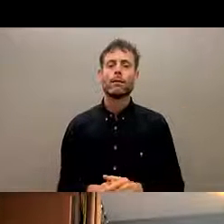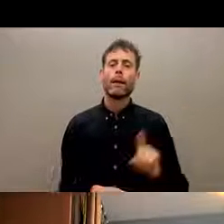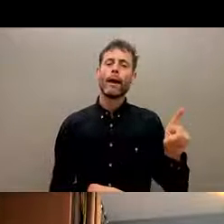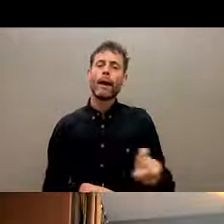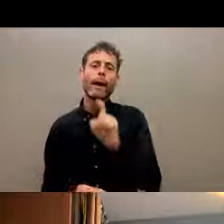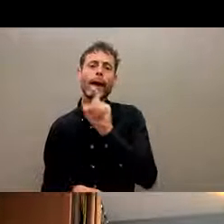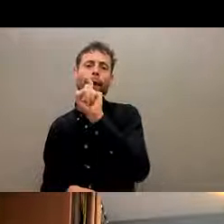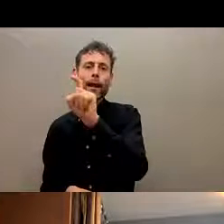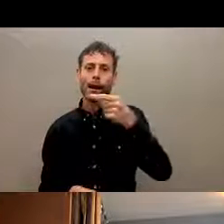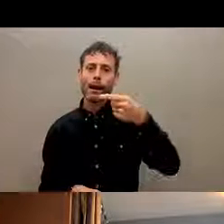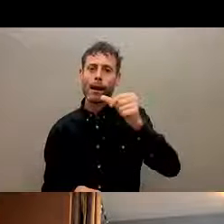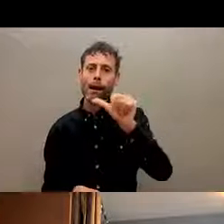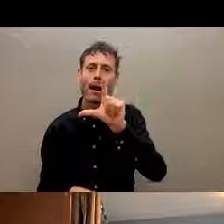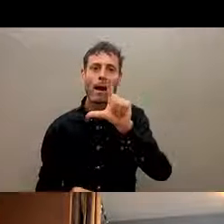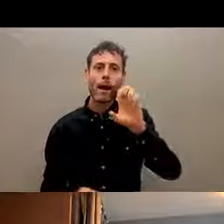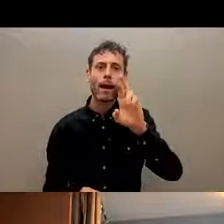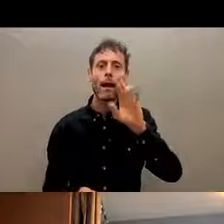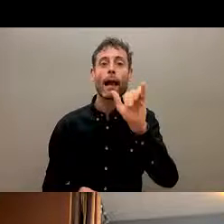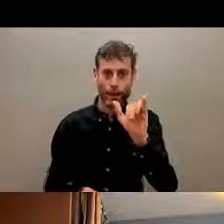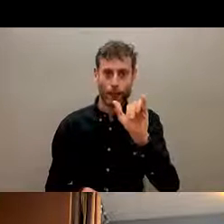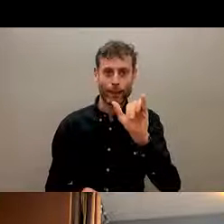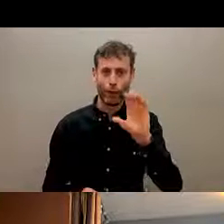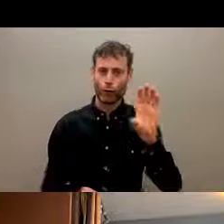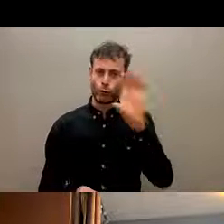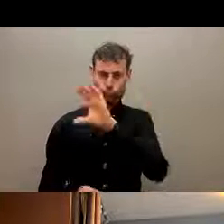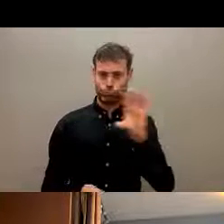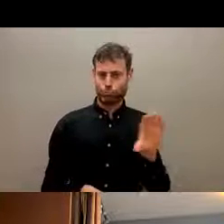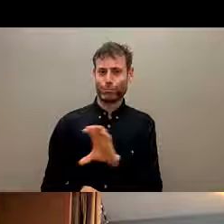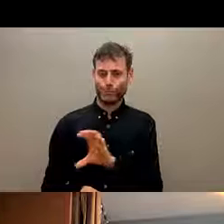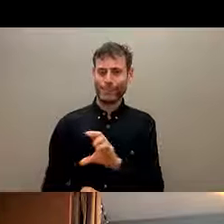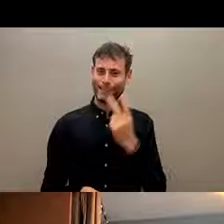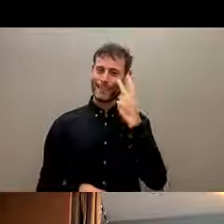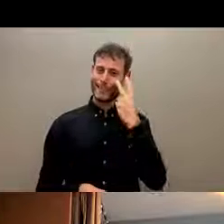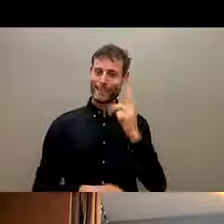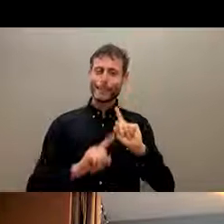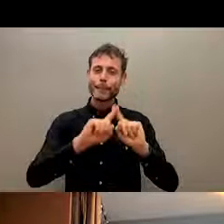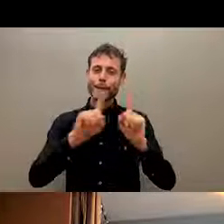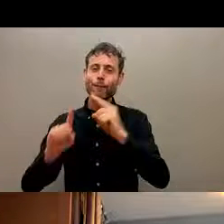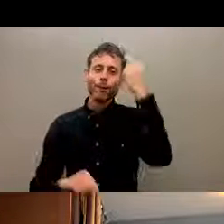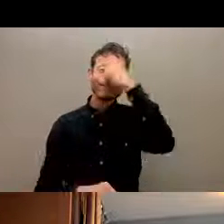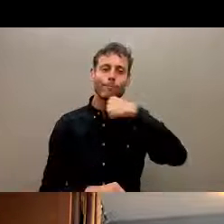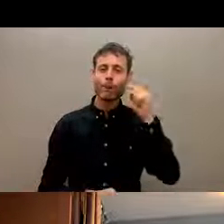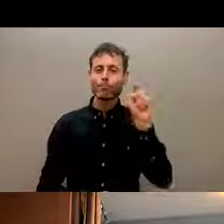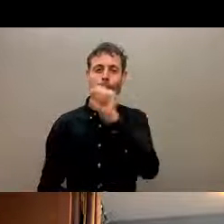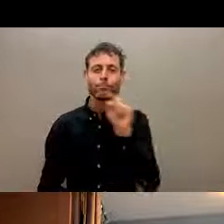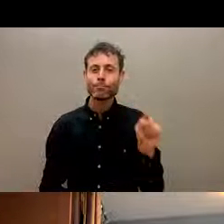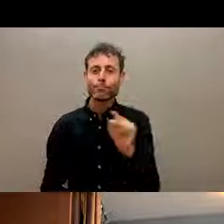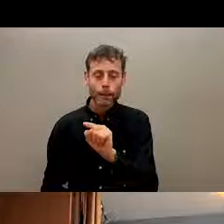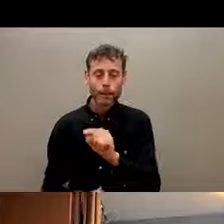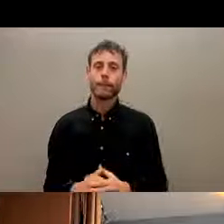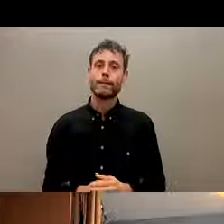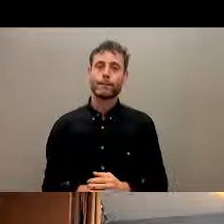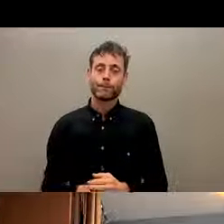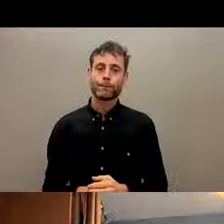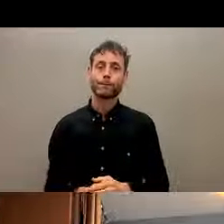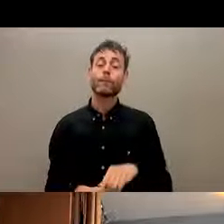right-hand side, particularly if there's a few people speaking, as there will be sometimes. Accessible recording of the conference will be available after